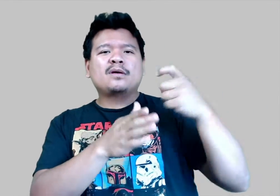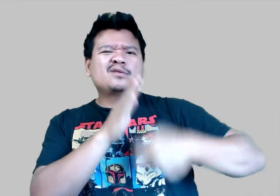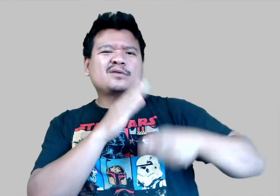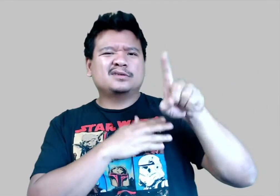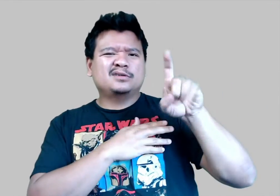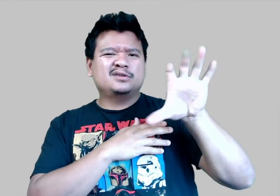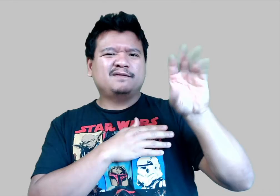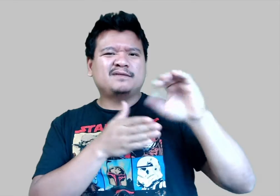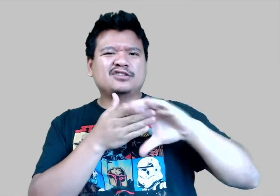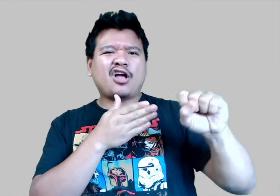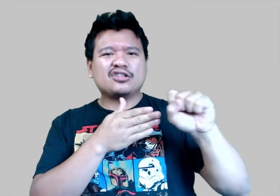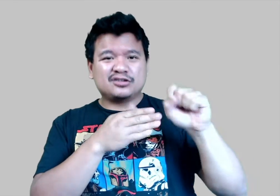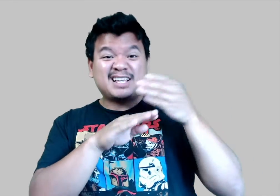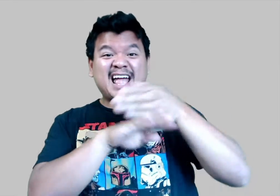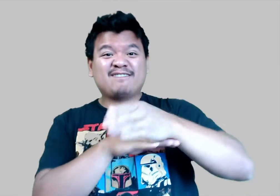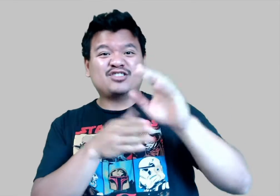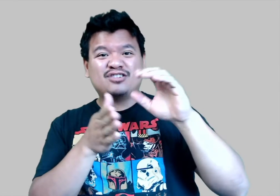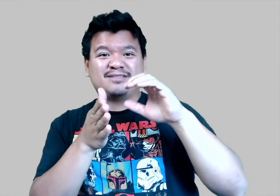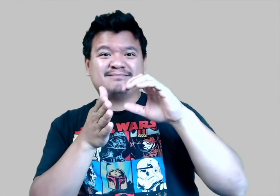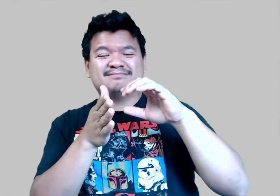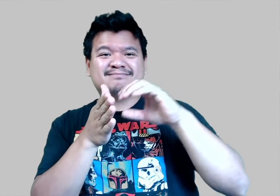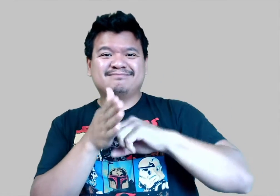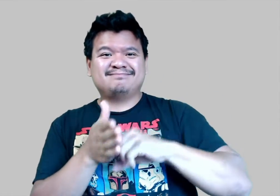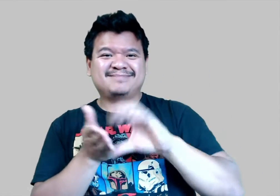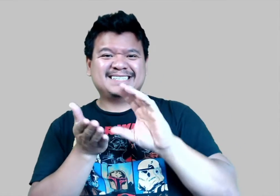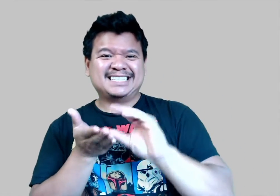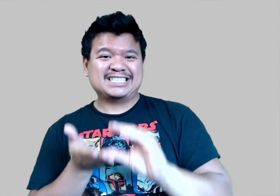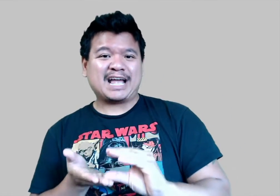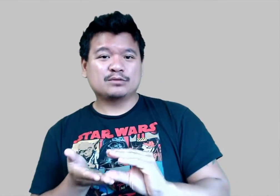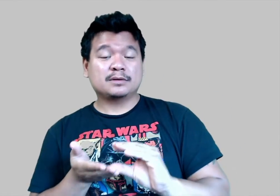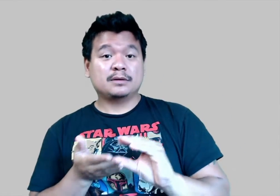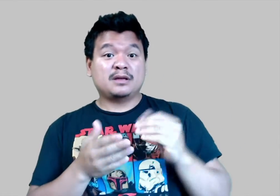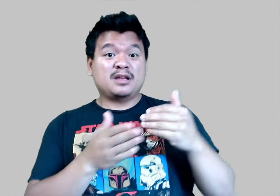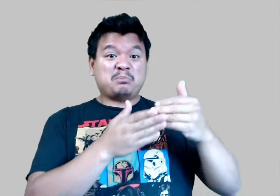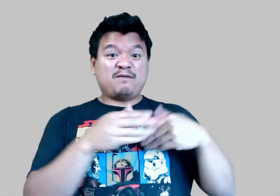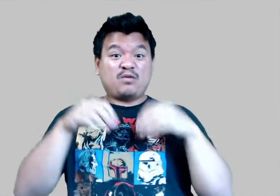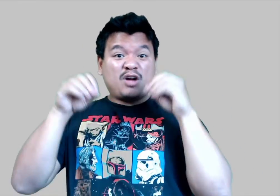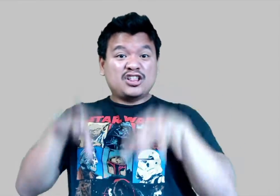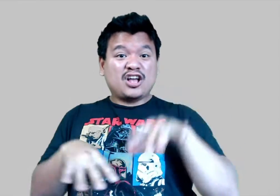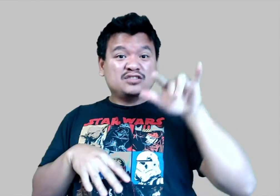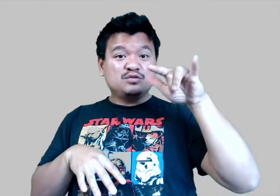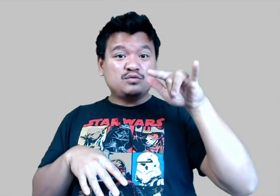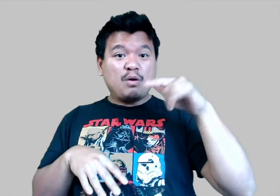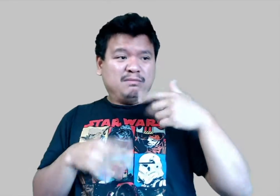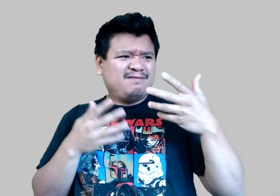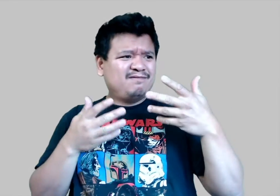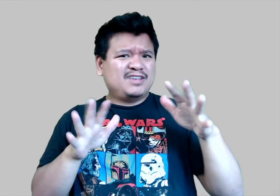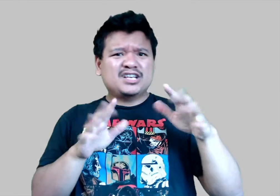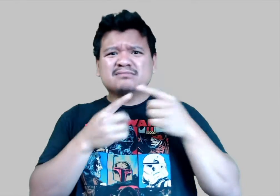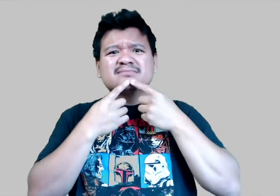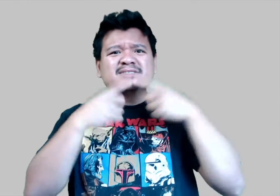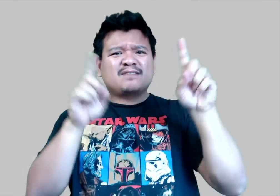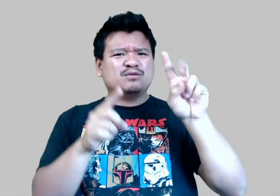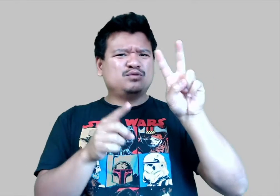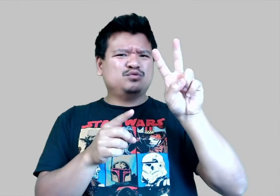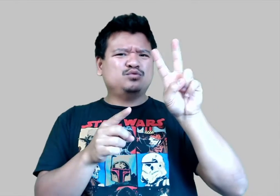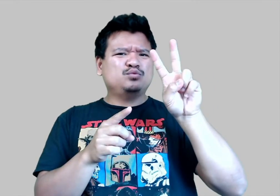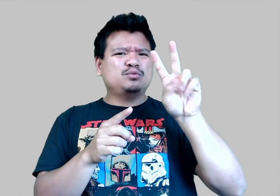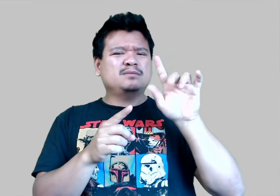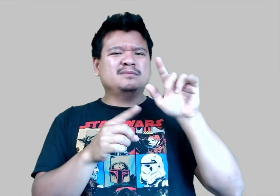discounts. I've completed a couple successful flights before losing this drone. So